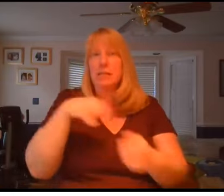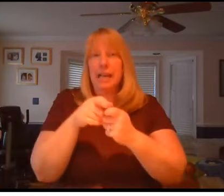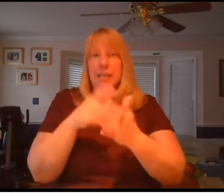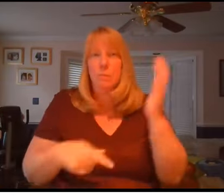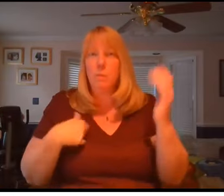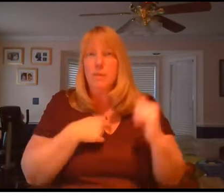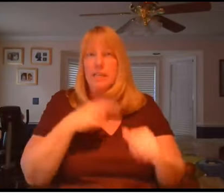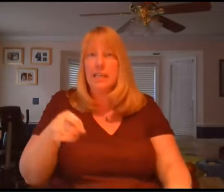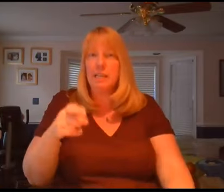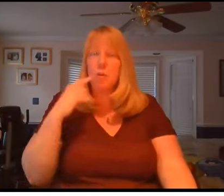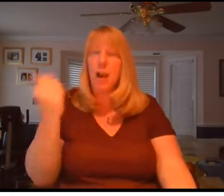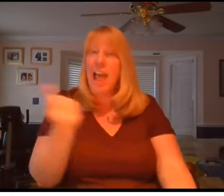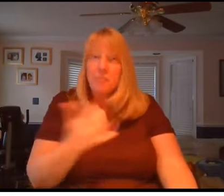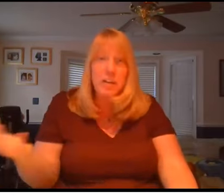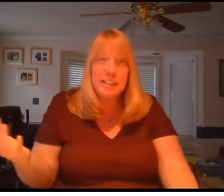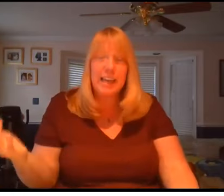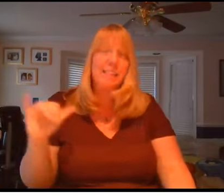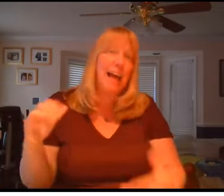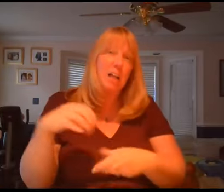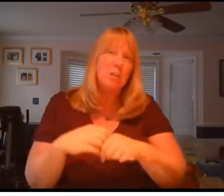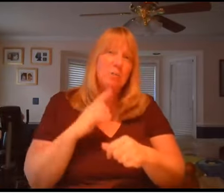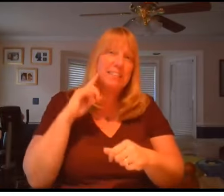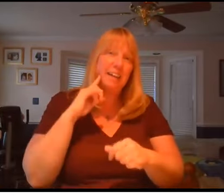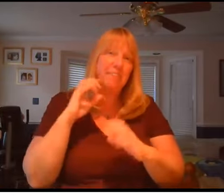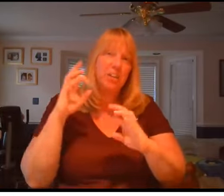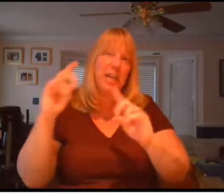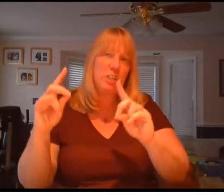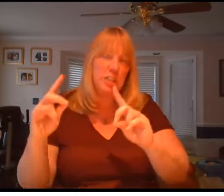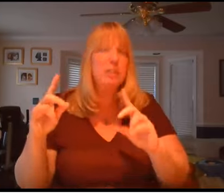He thought that deaf people must not be smart because they can't read the phone.